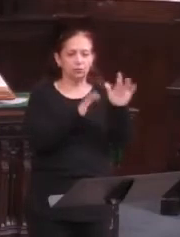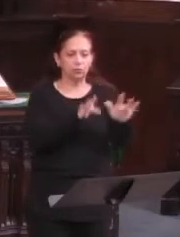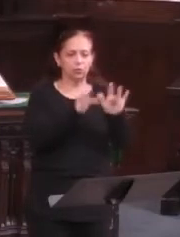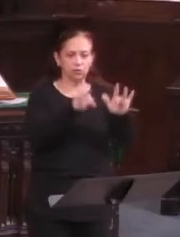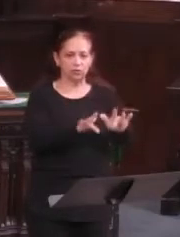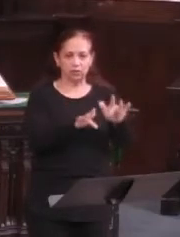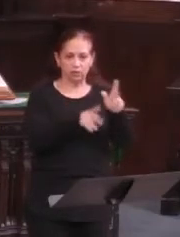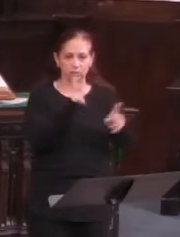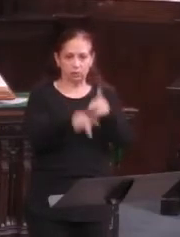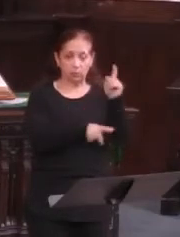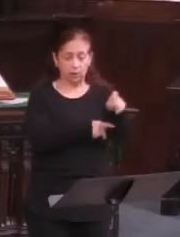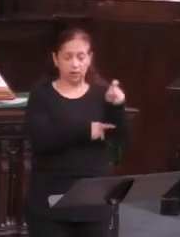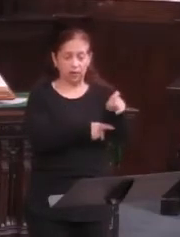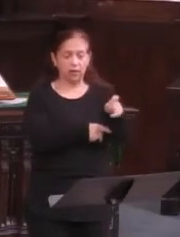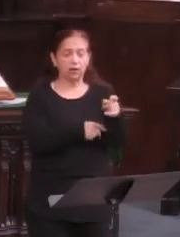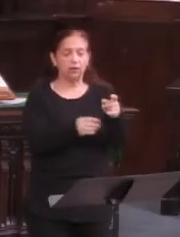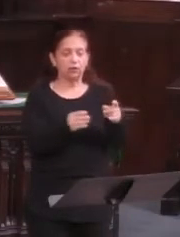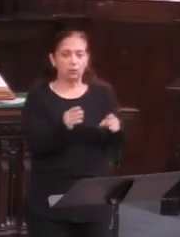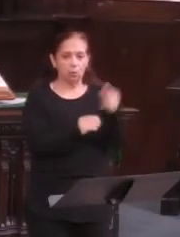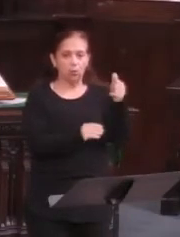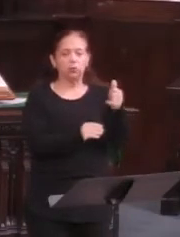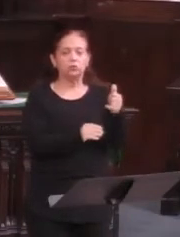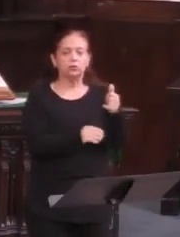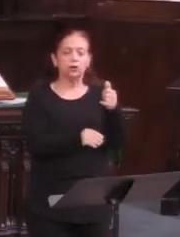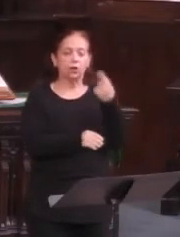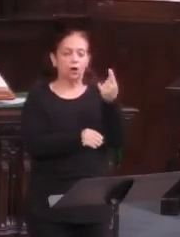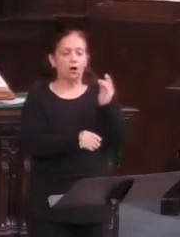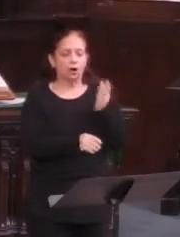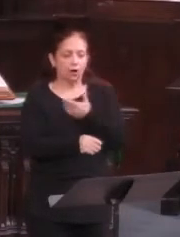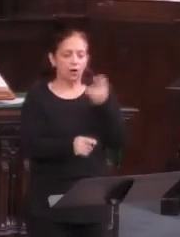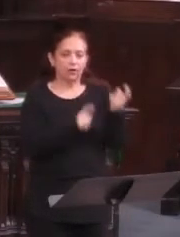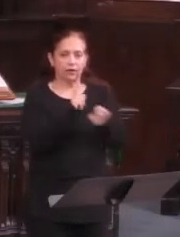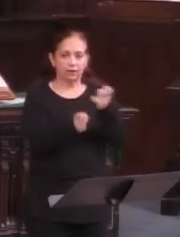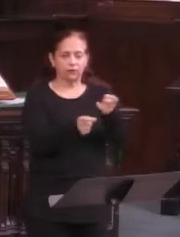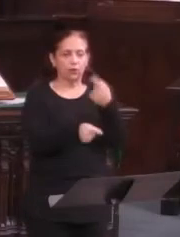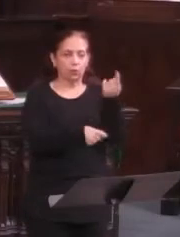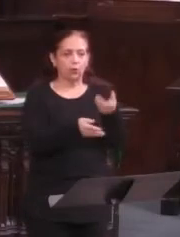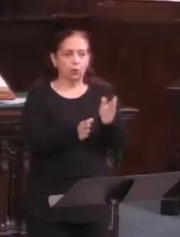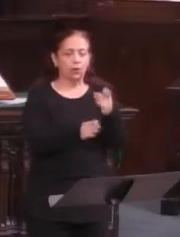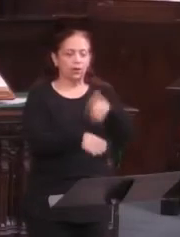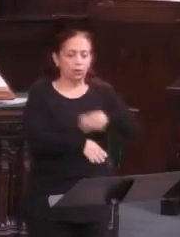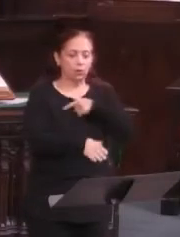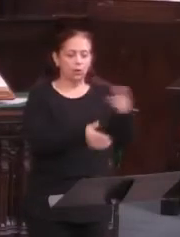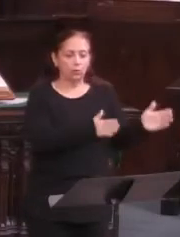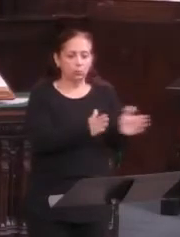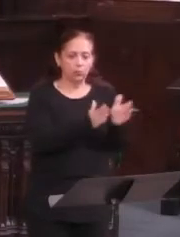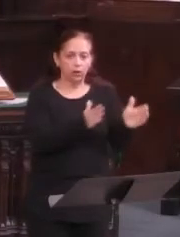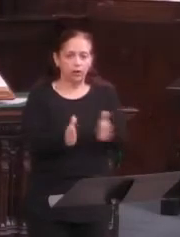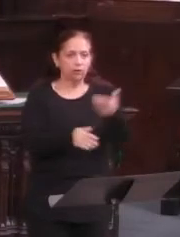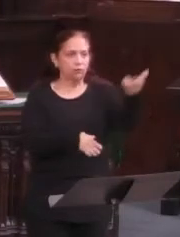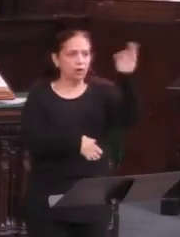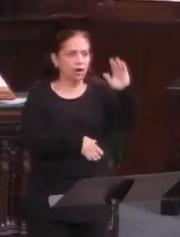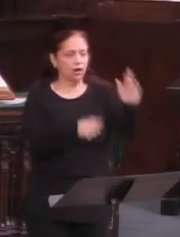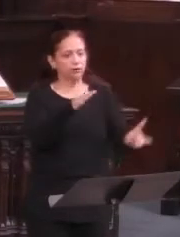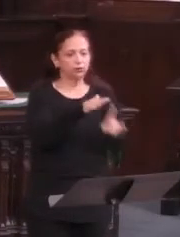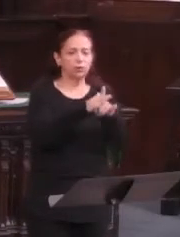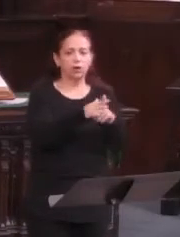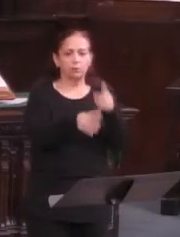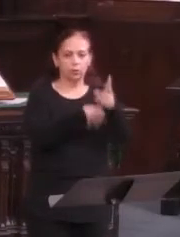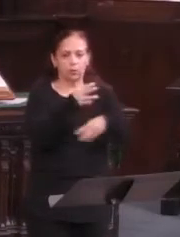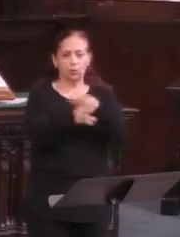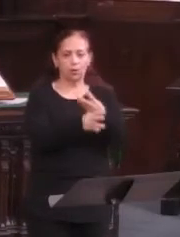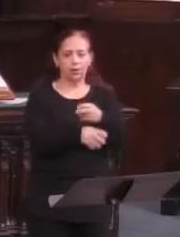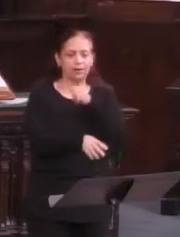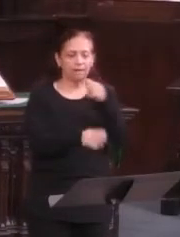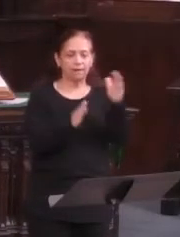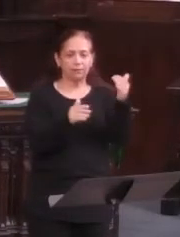Our gifts this morning are one way we prepare for God's coming into the world in the most unexpected ways. Let us gather